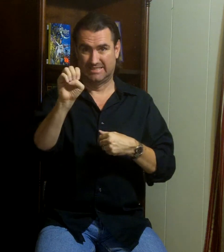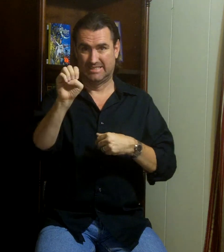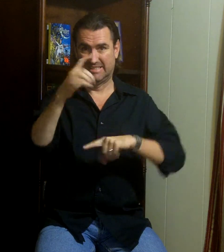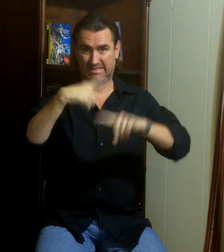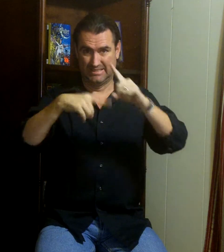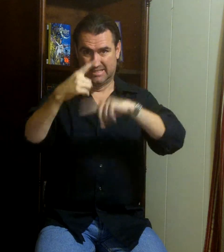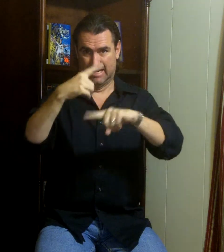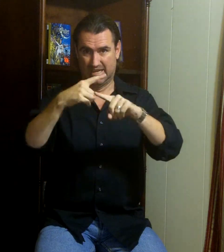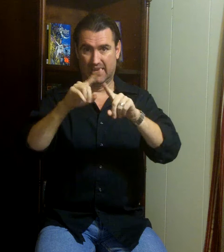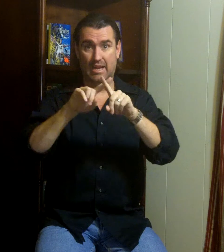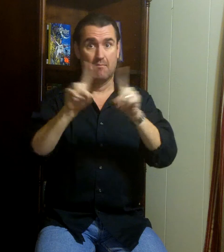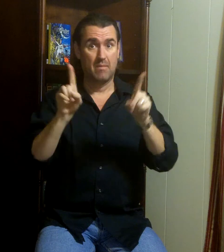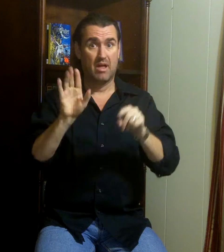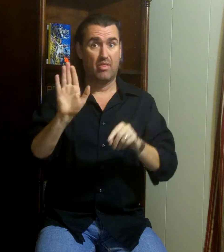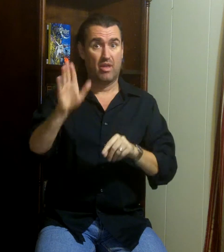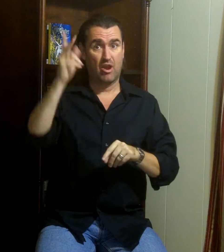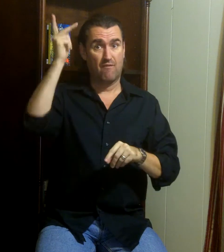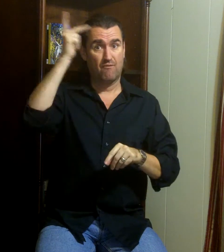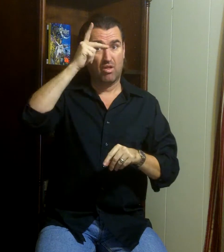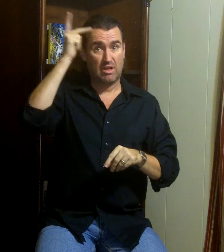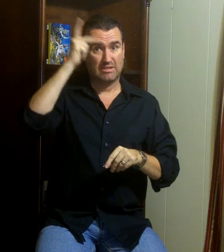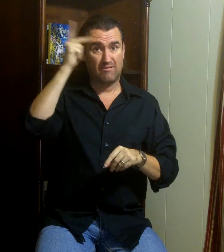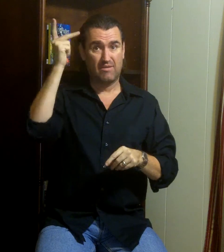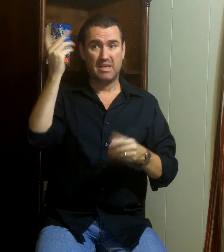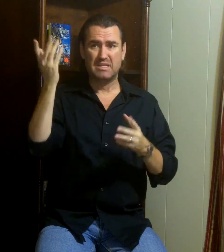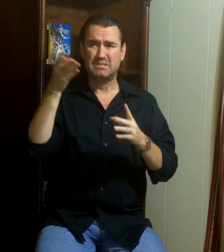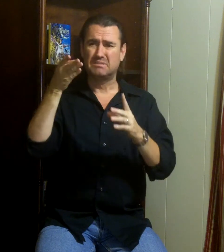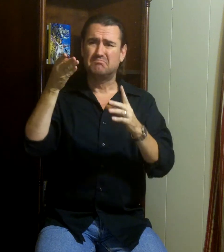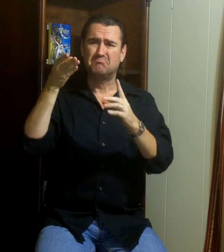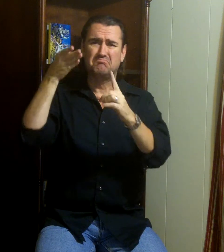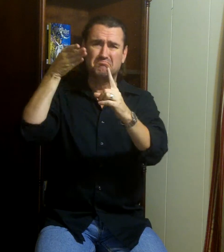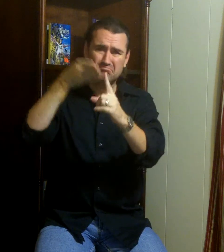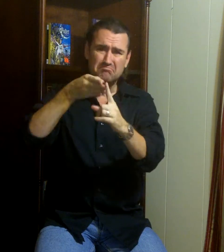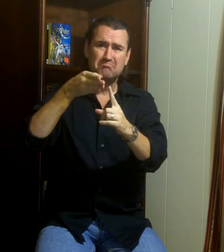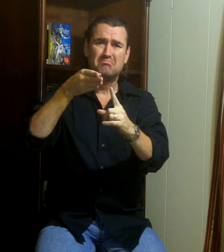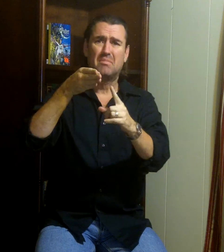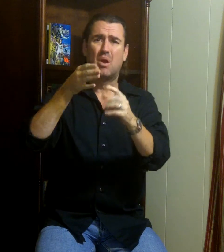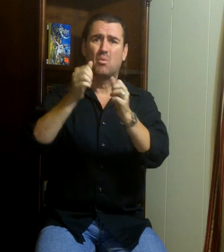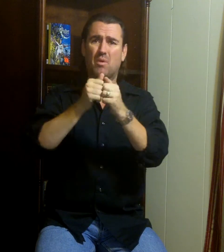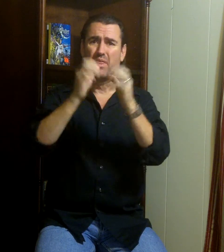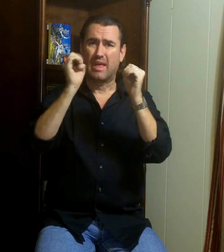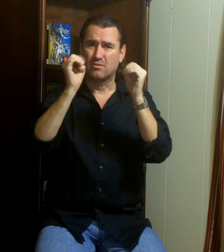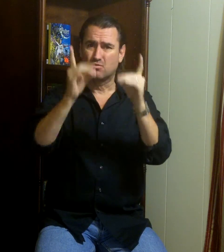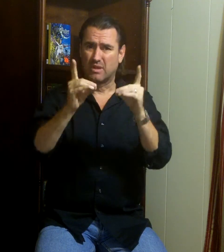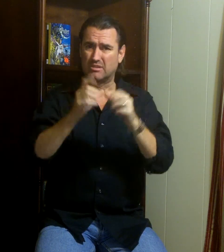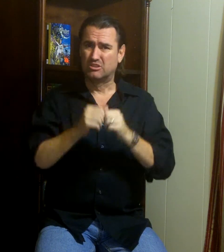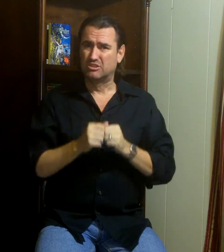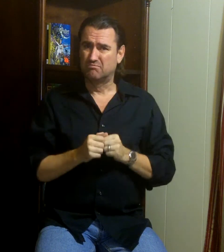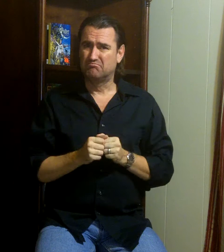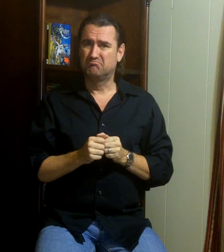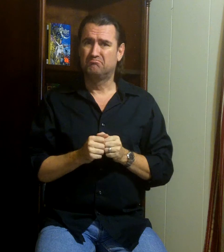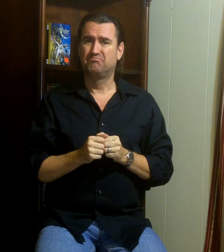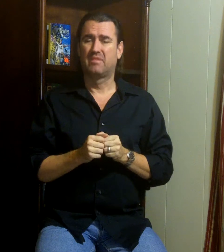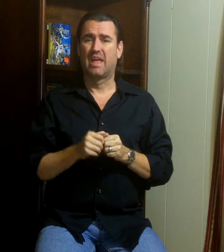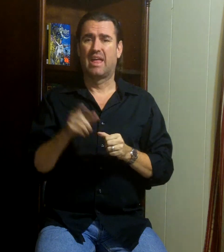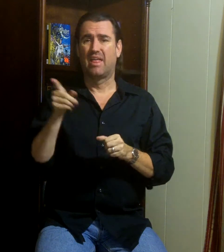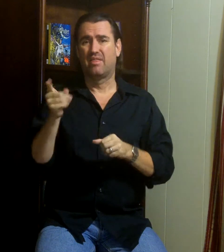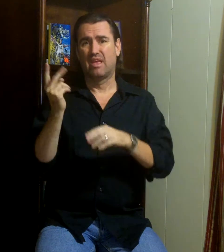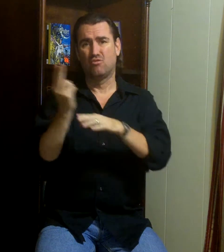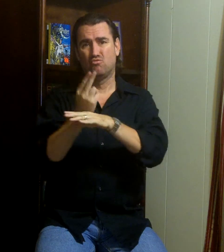philosophy happens to be sort of educationally focused to a large extent, where they use C